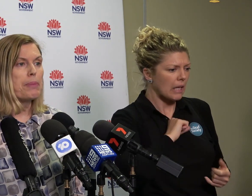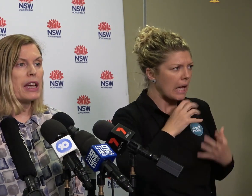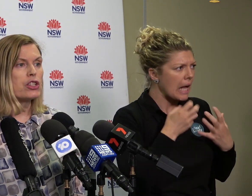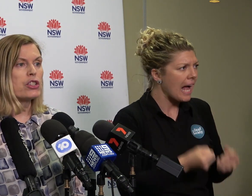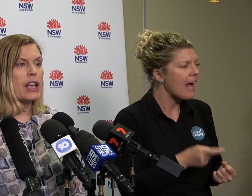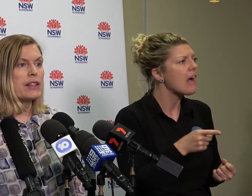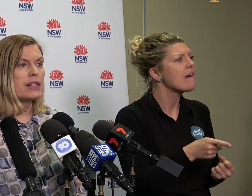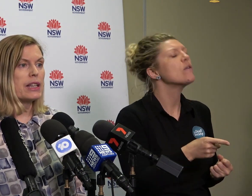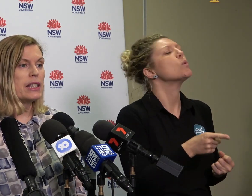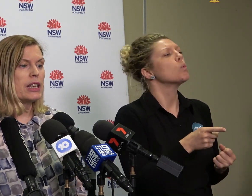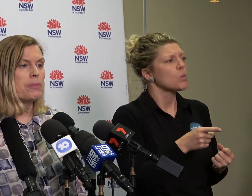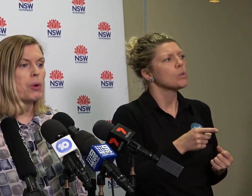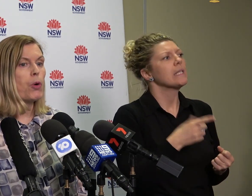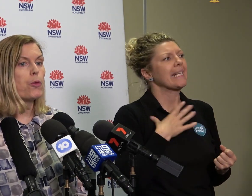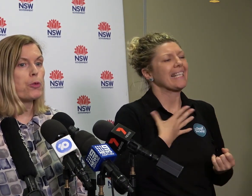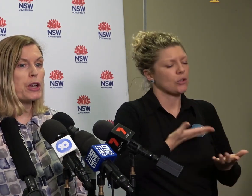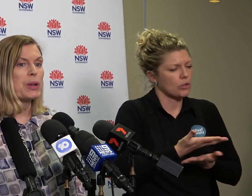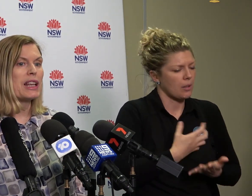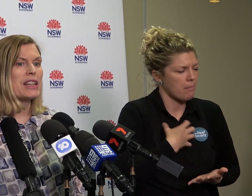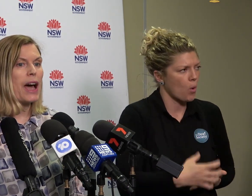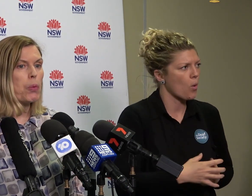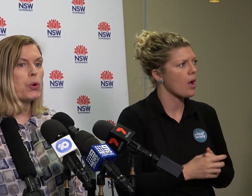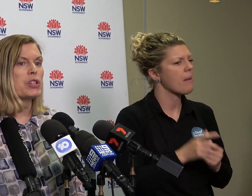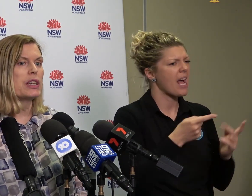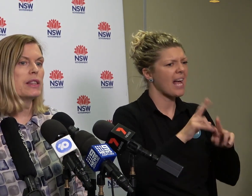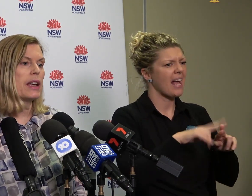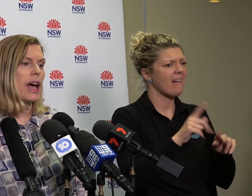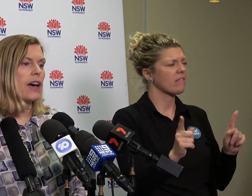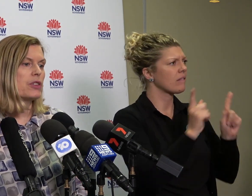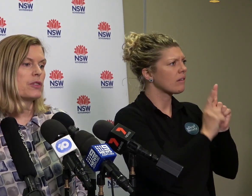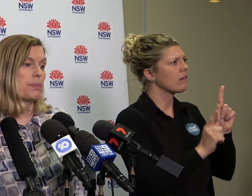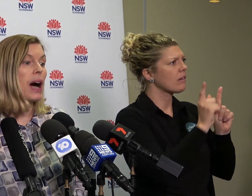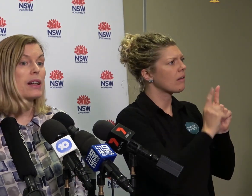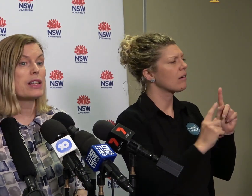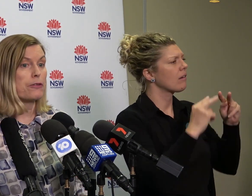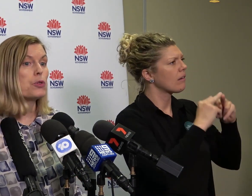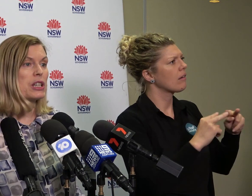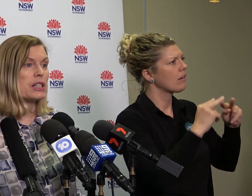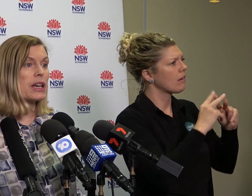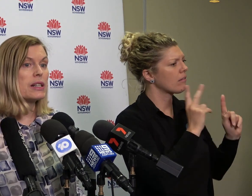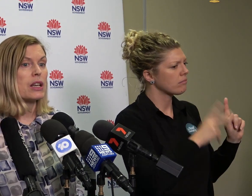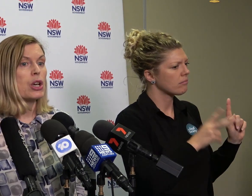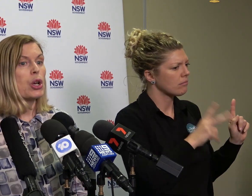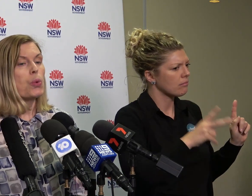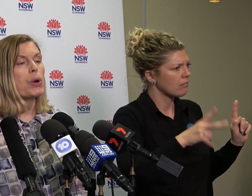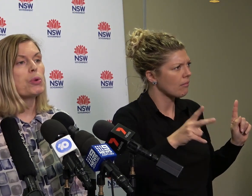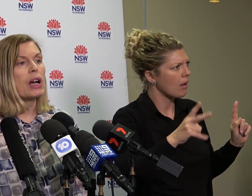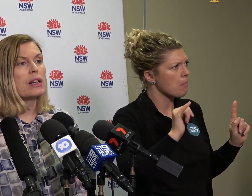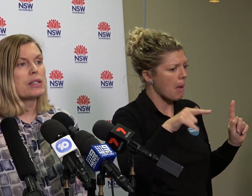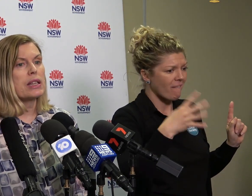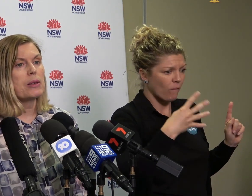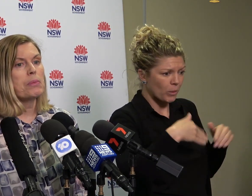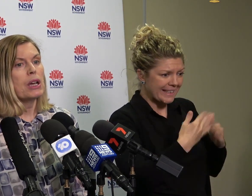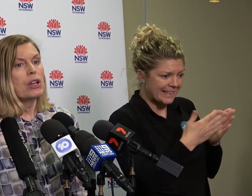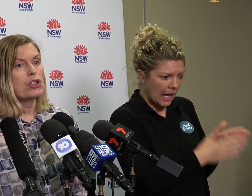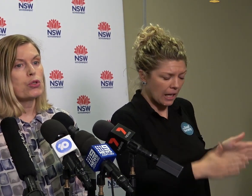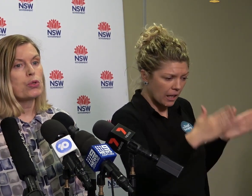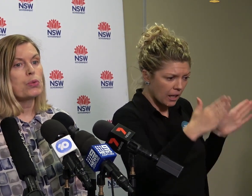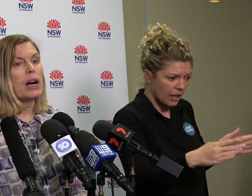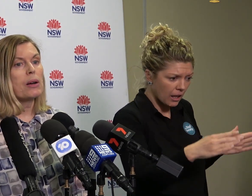And then if patients had seen him more frequently and haven't passed that 14 days, we would ask